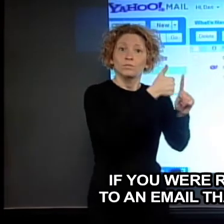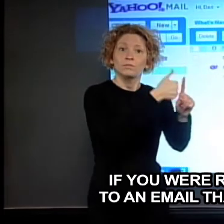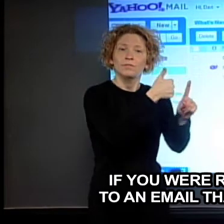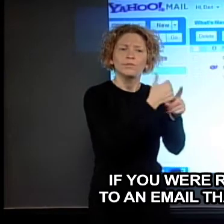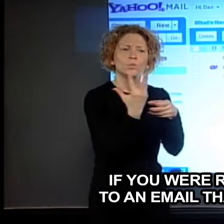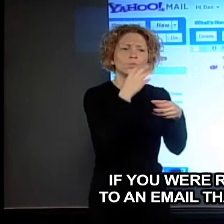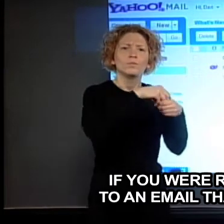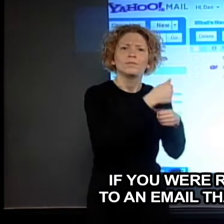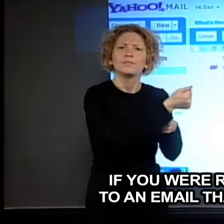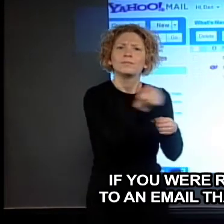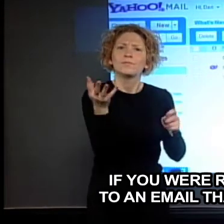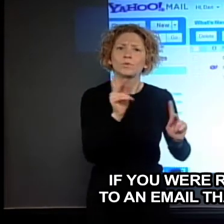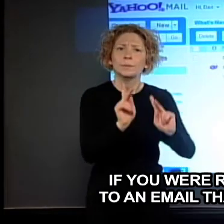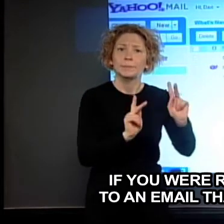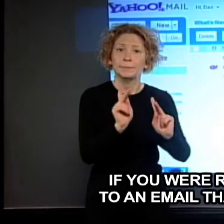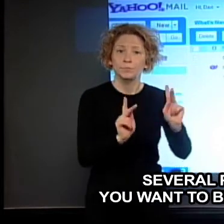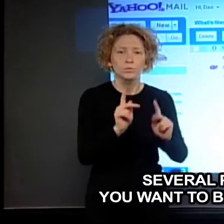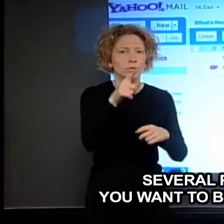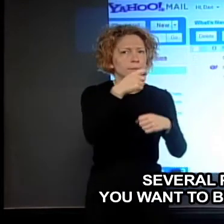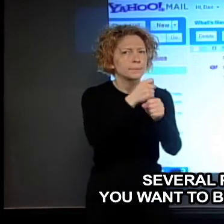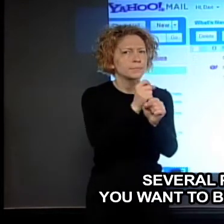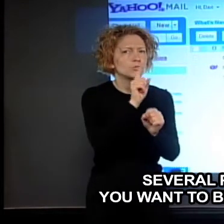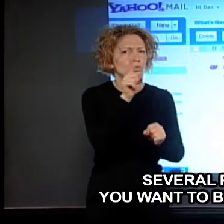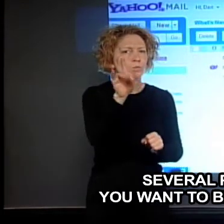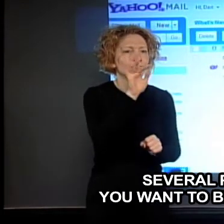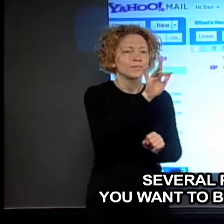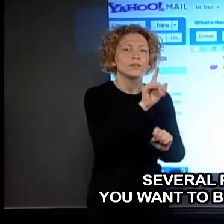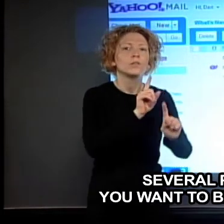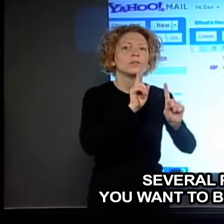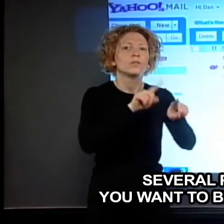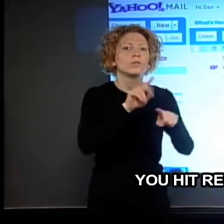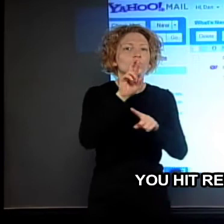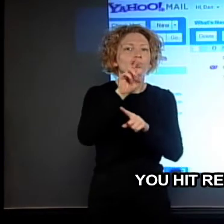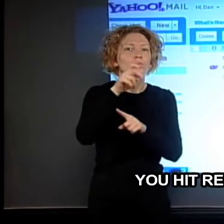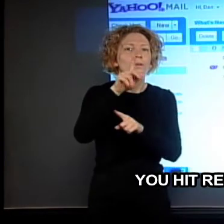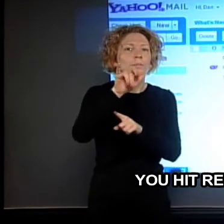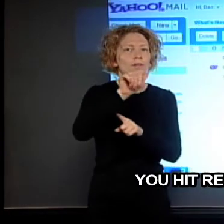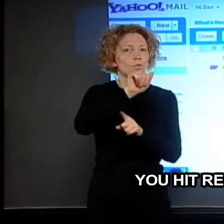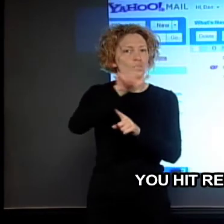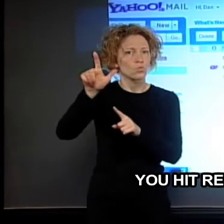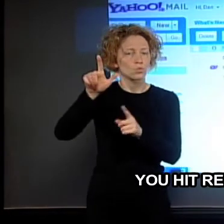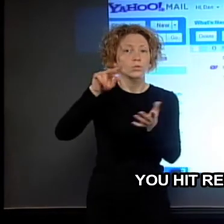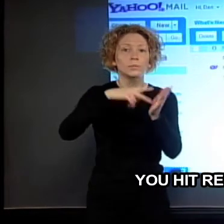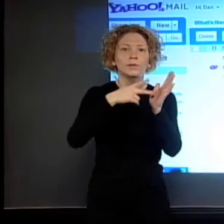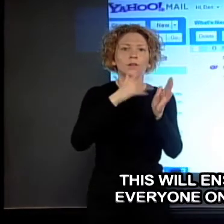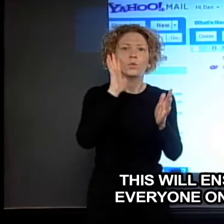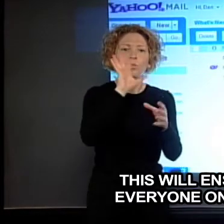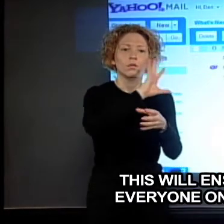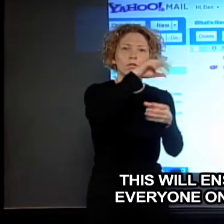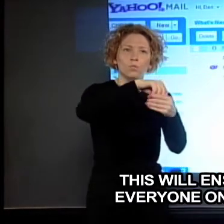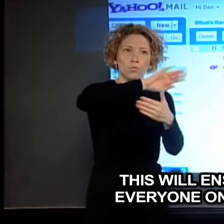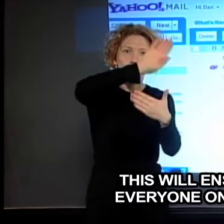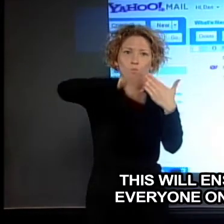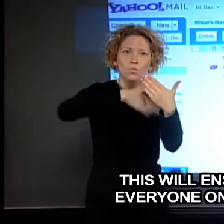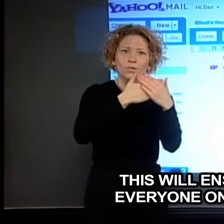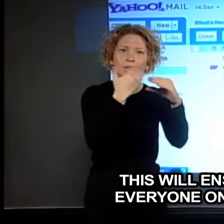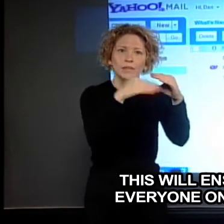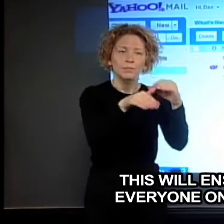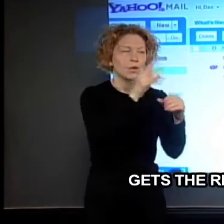If you are responding to an email that includes several people, you want to be sure that you hit reply all. This will ensure that everyone on that list gets